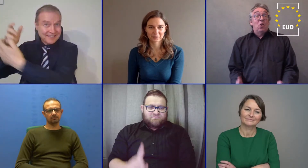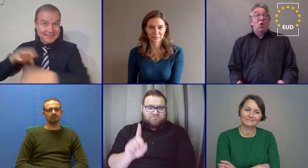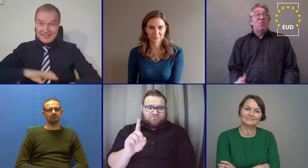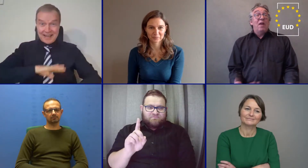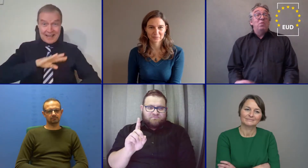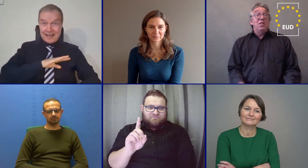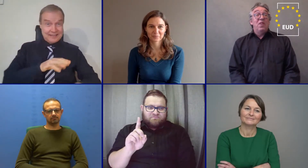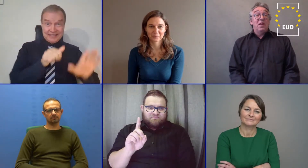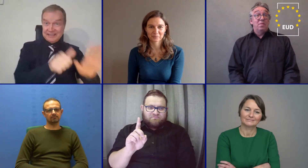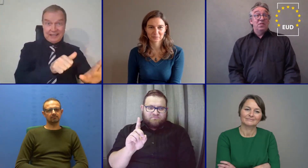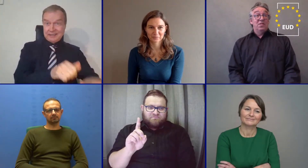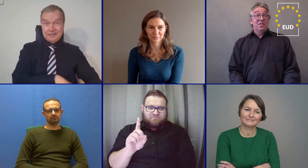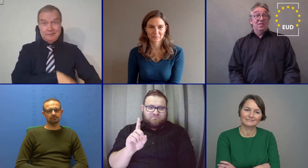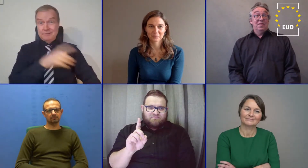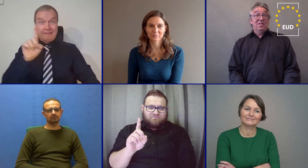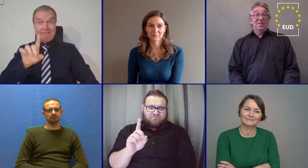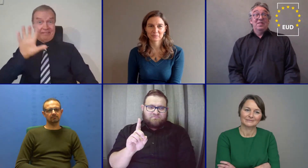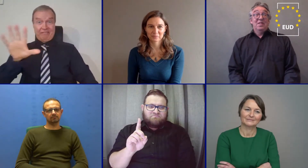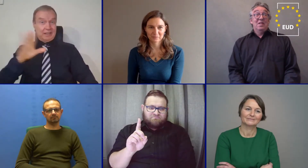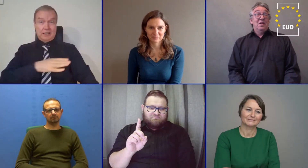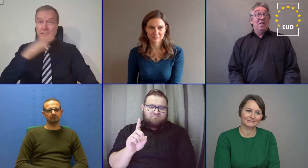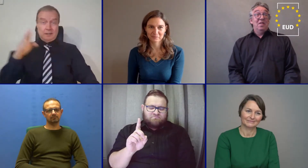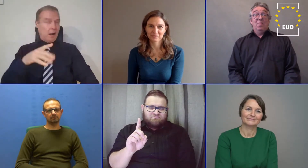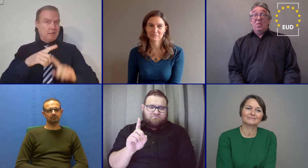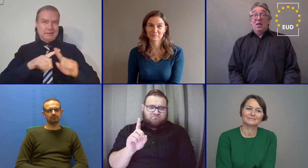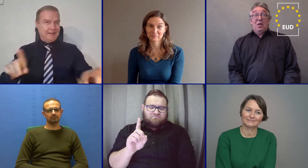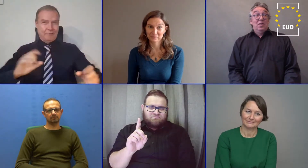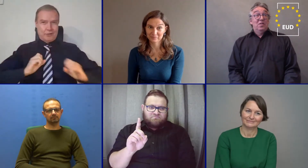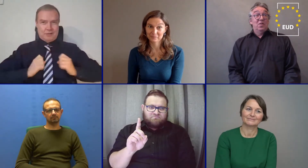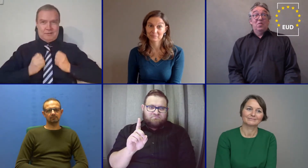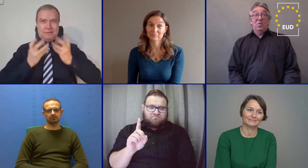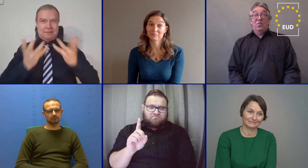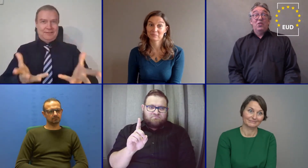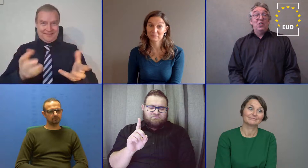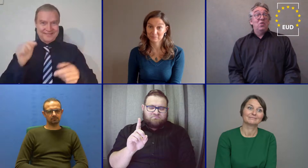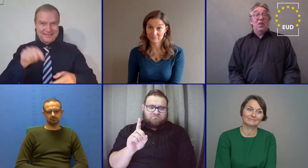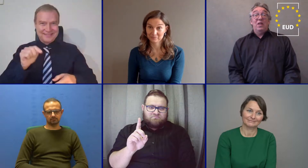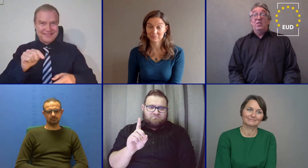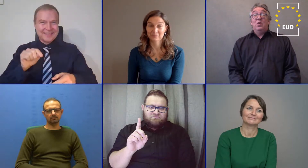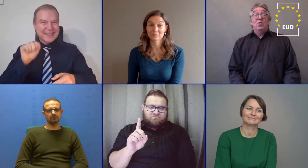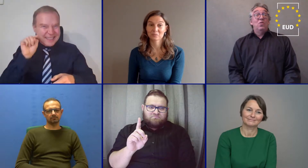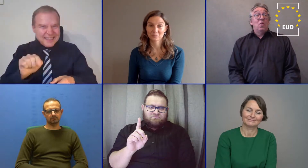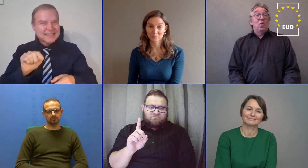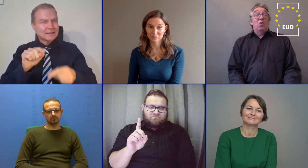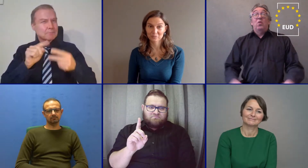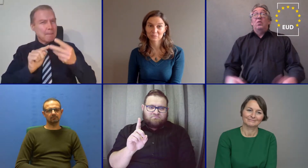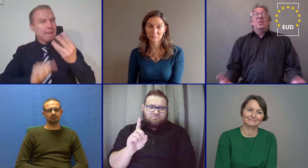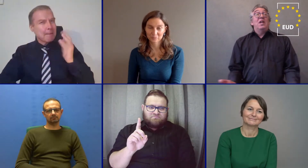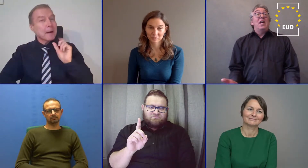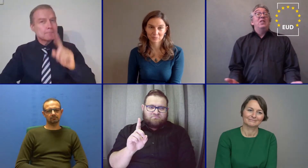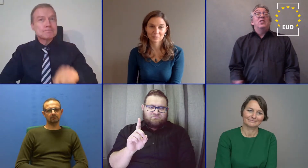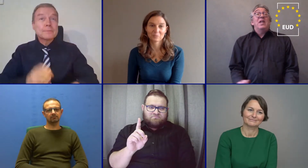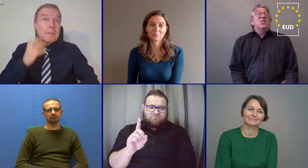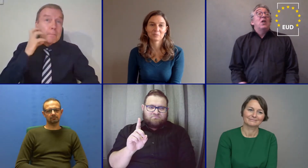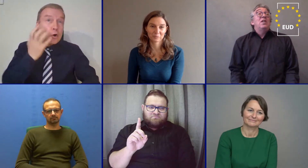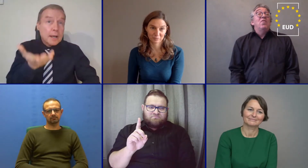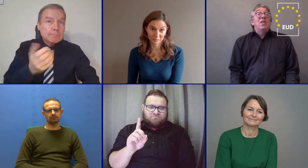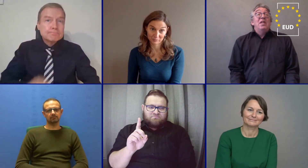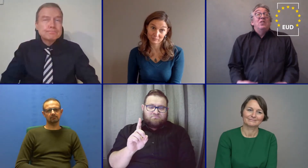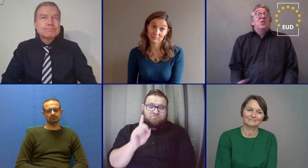of language development. Yeah. So for children, let's say age 6 sign differently than children